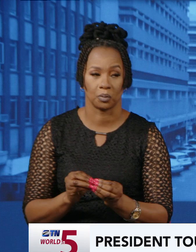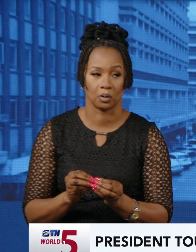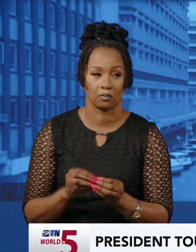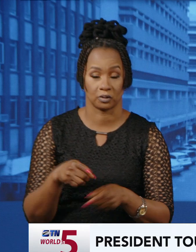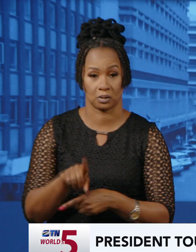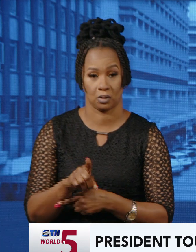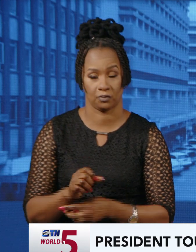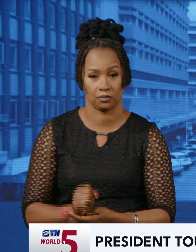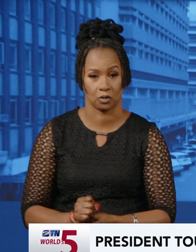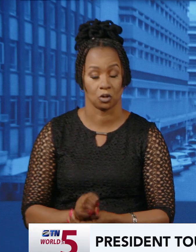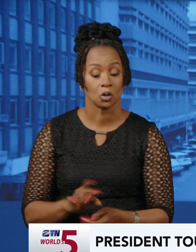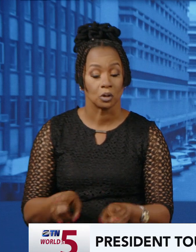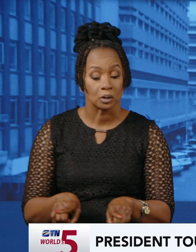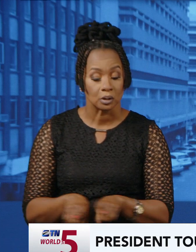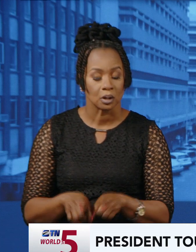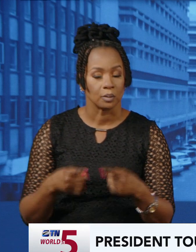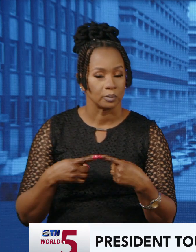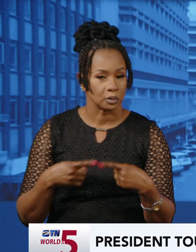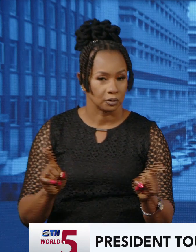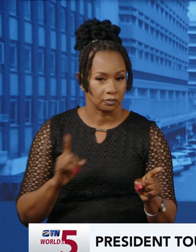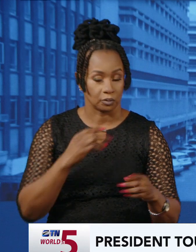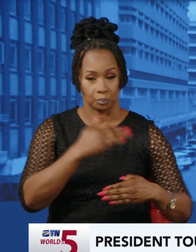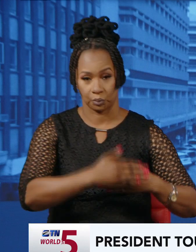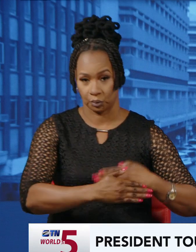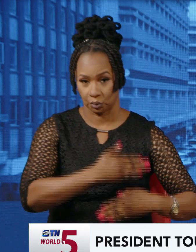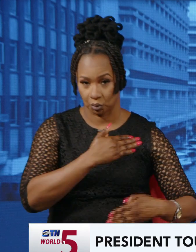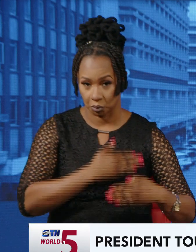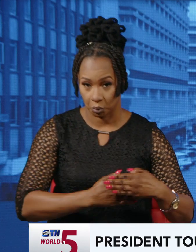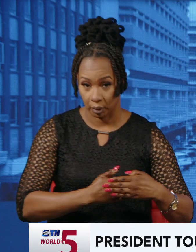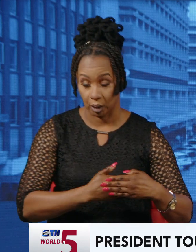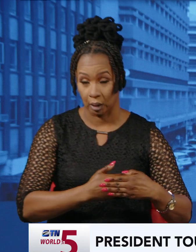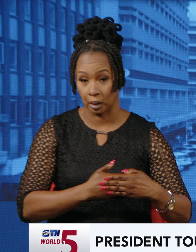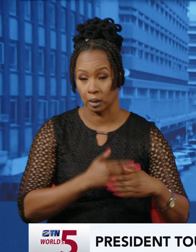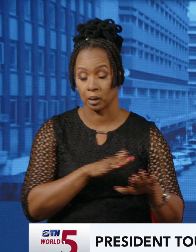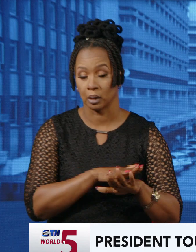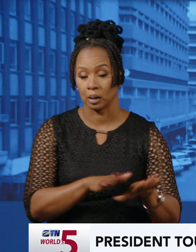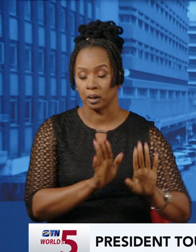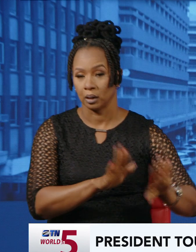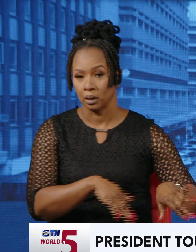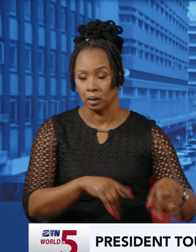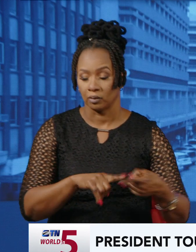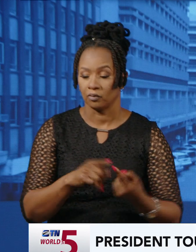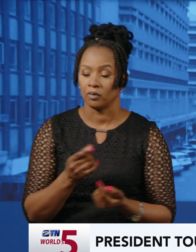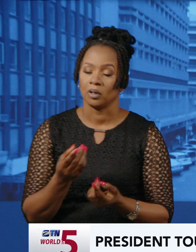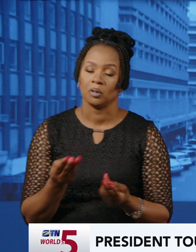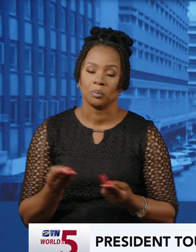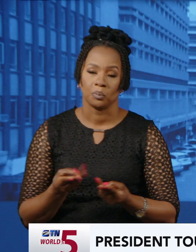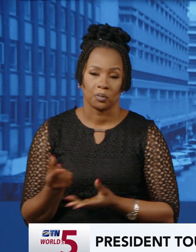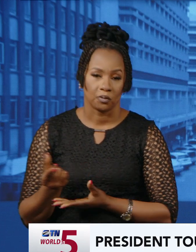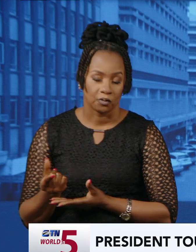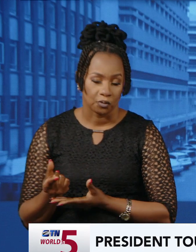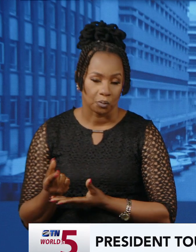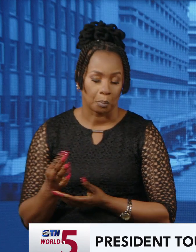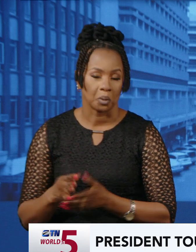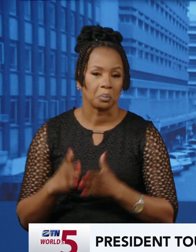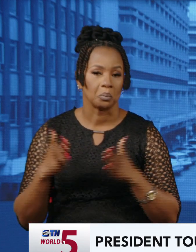themselves. So this is the difference between abundance of land and a few people. And more people, but